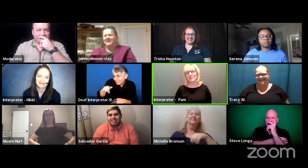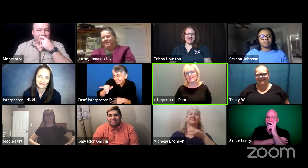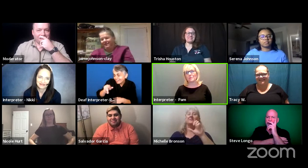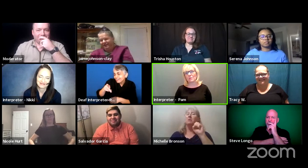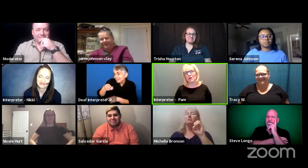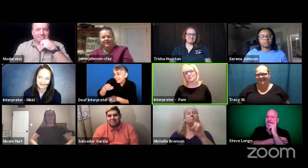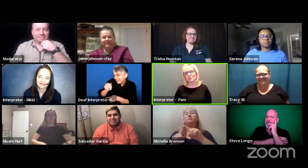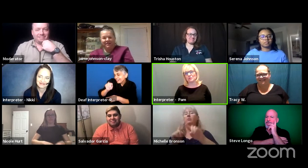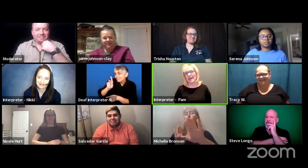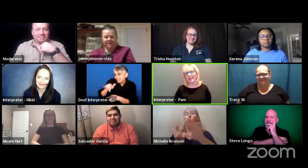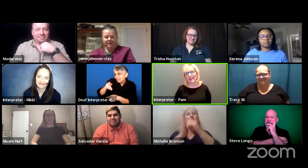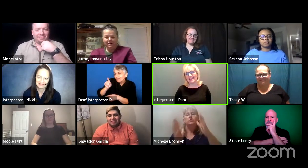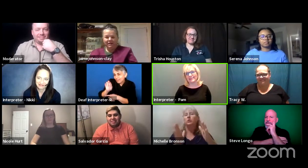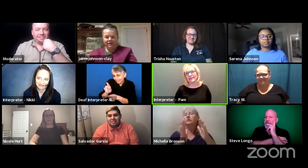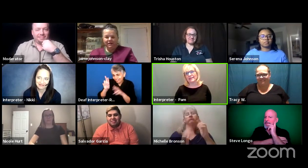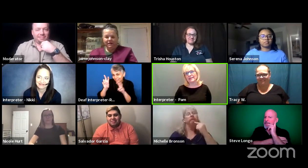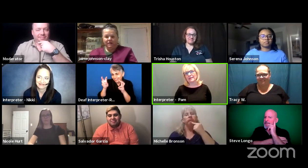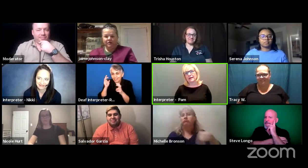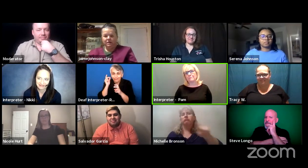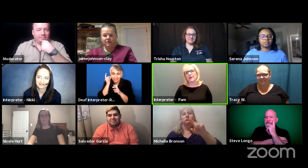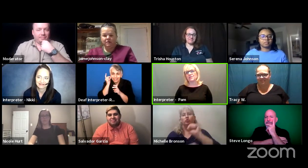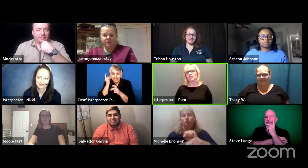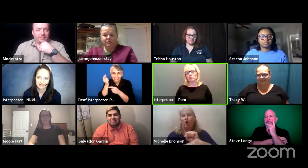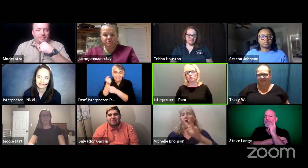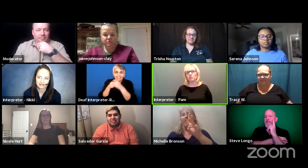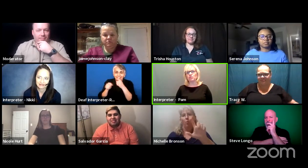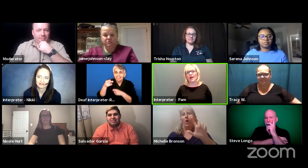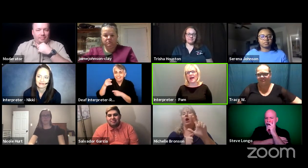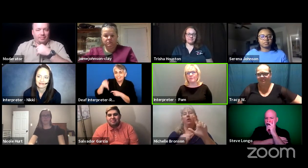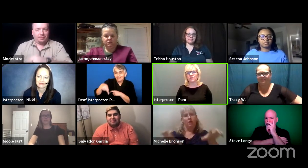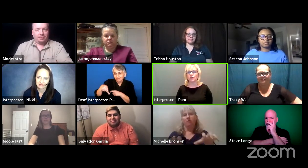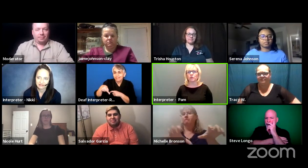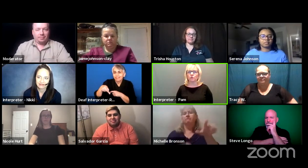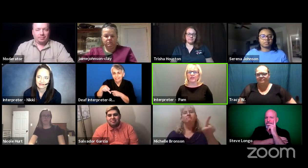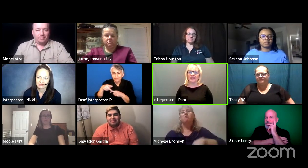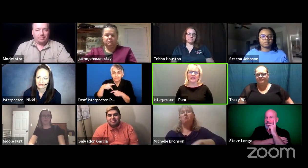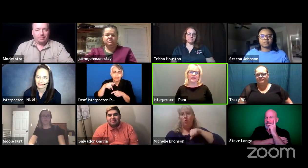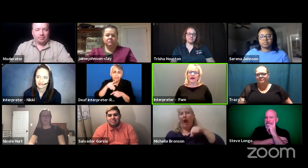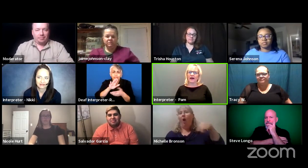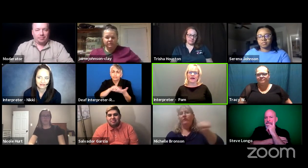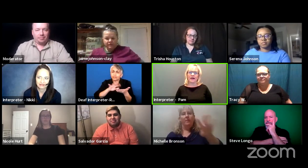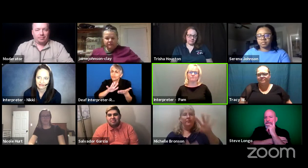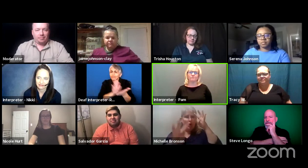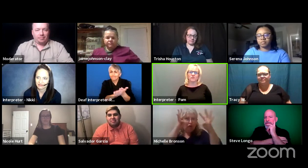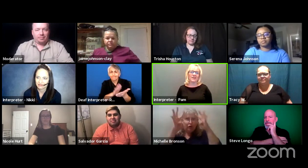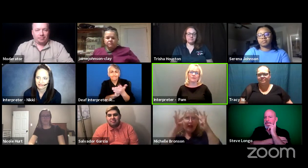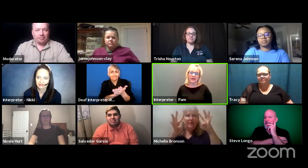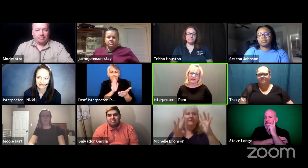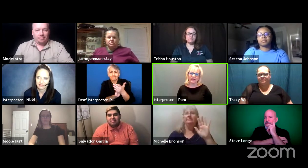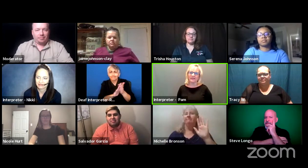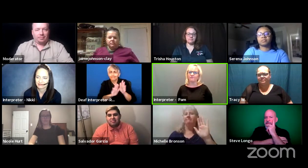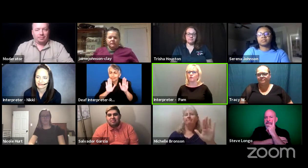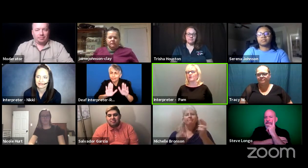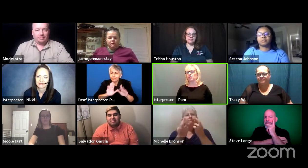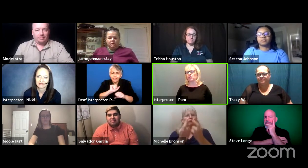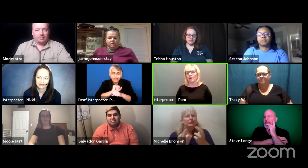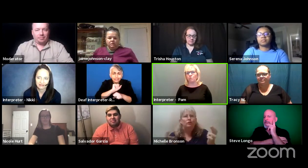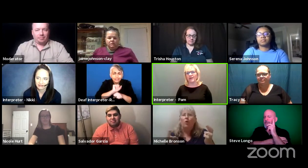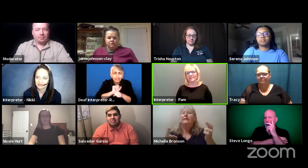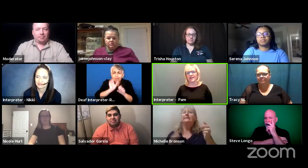that we want to do that again. But the students are absolutely to be commended for a job well done.